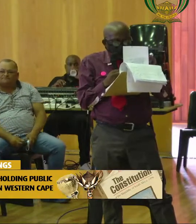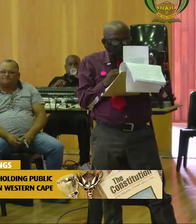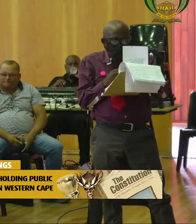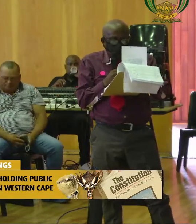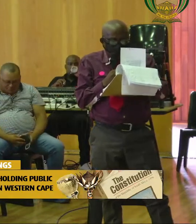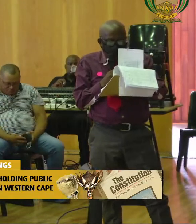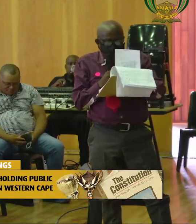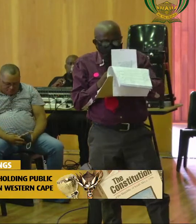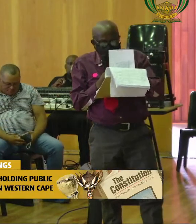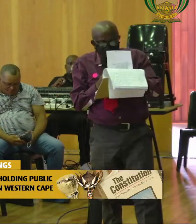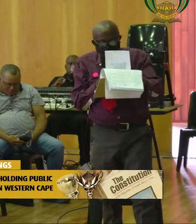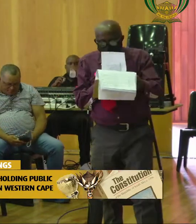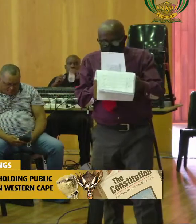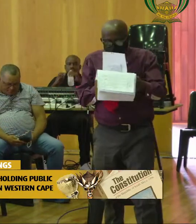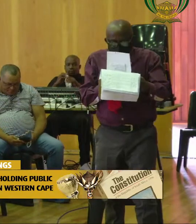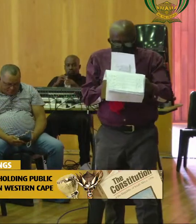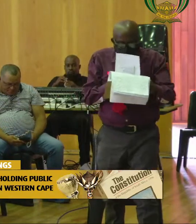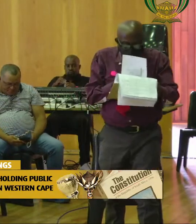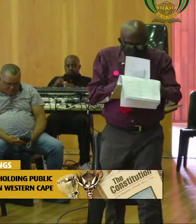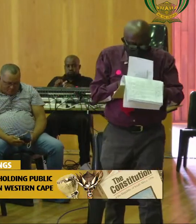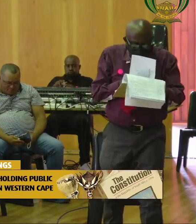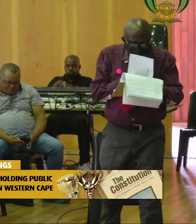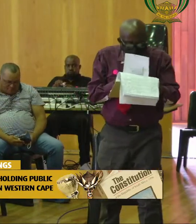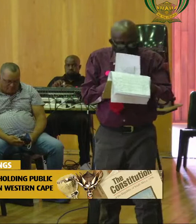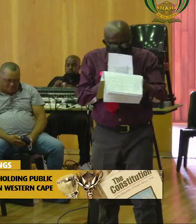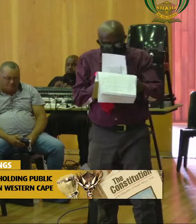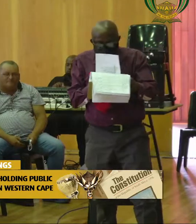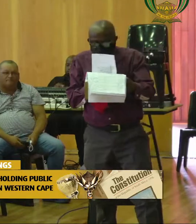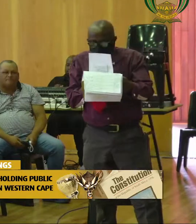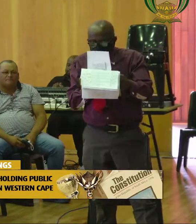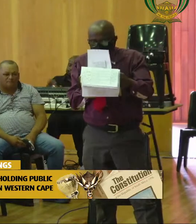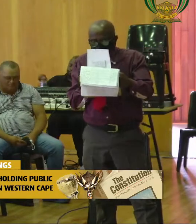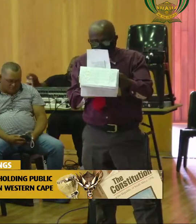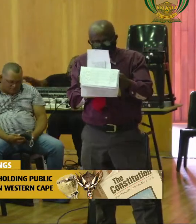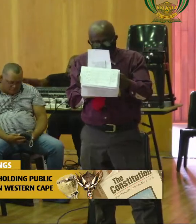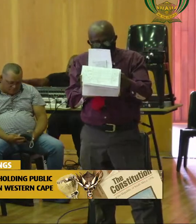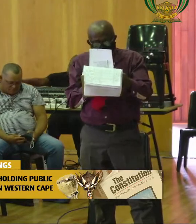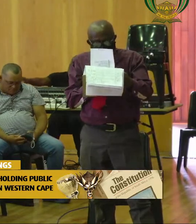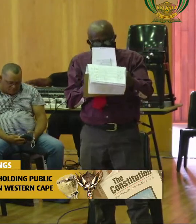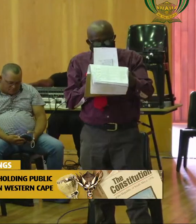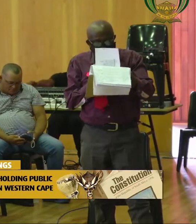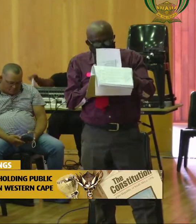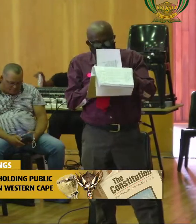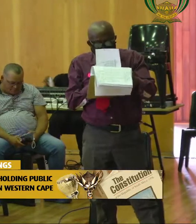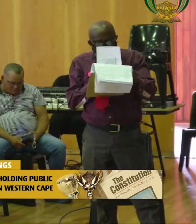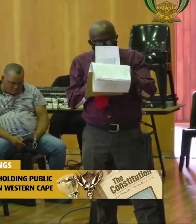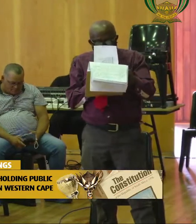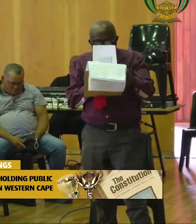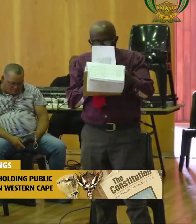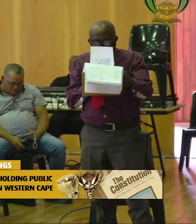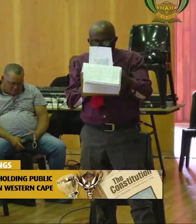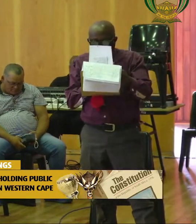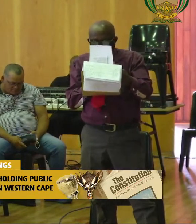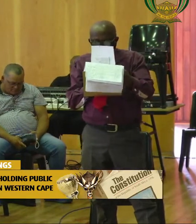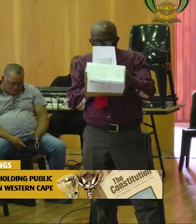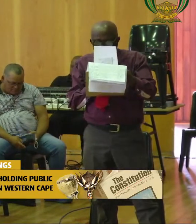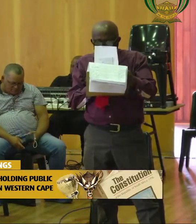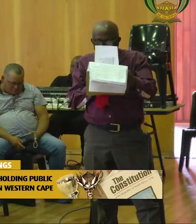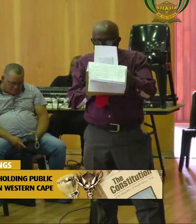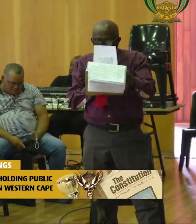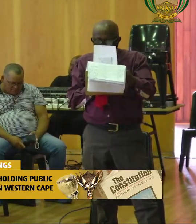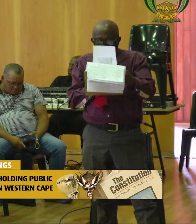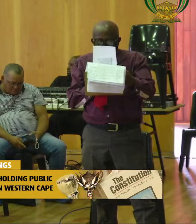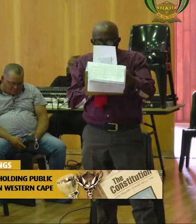our own organizations, and in South Africa, we are having a chaotic situation at present. There's no stability.